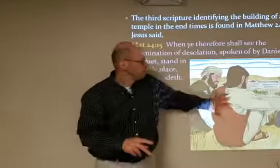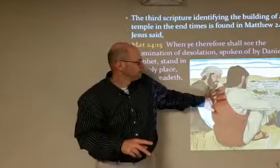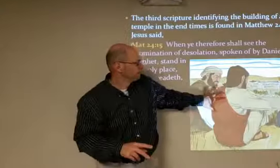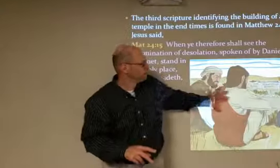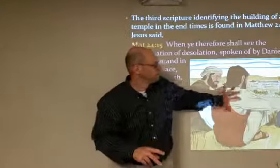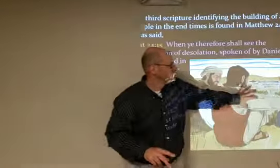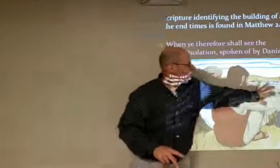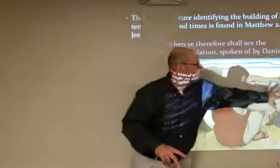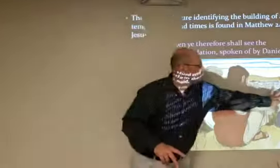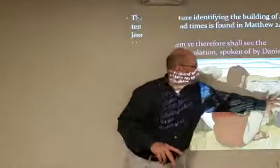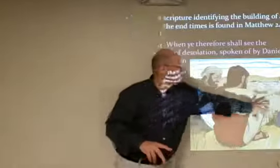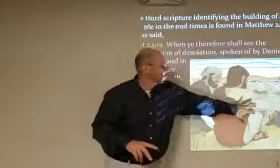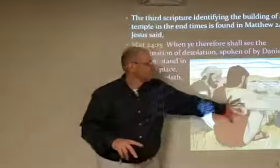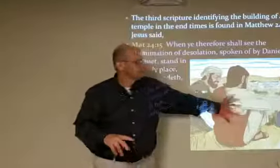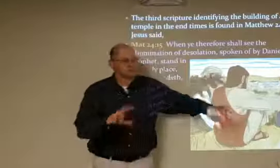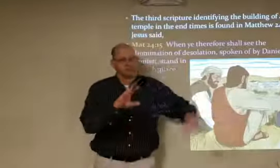He's speaking to his disciples.